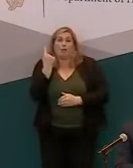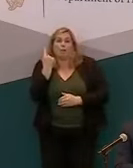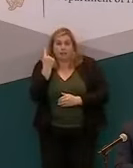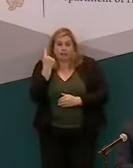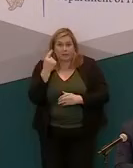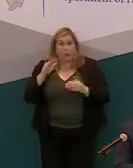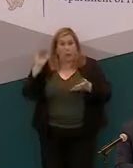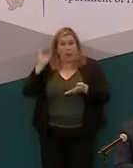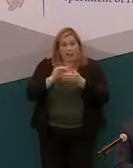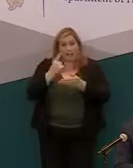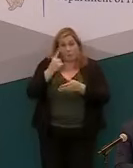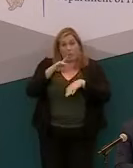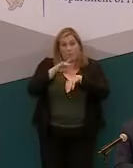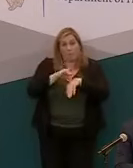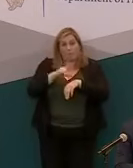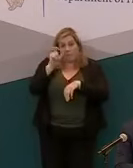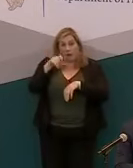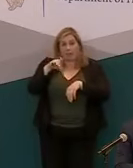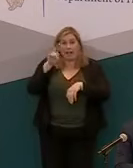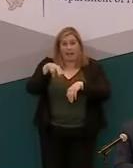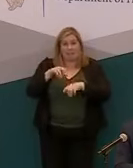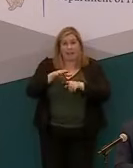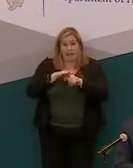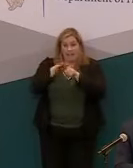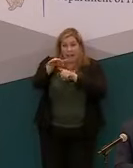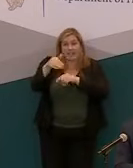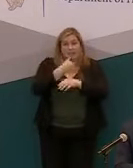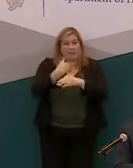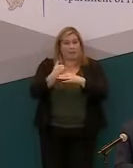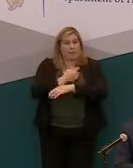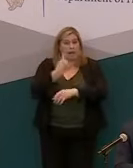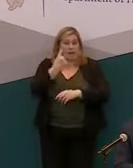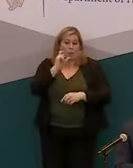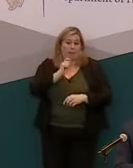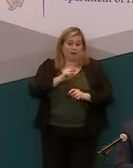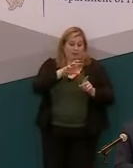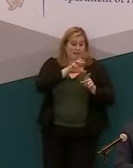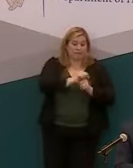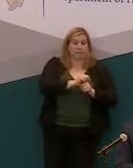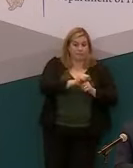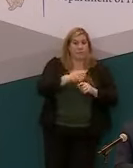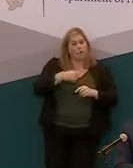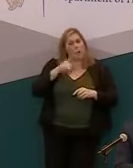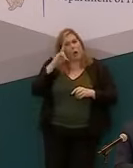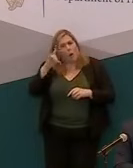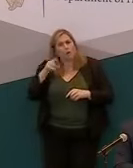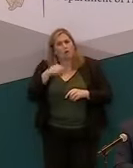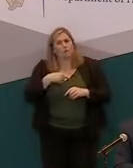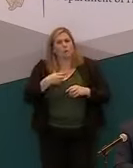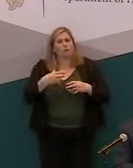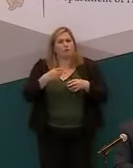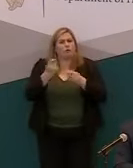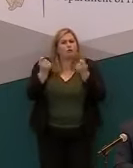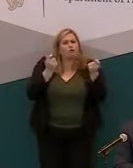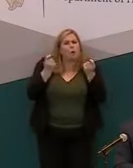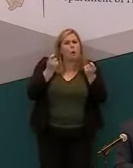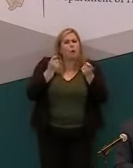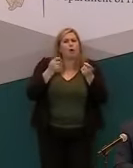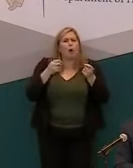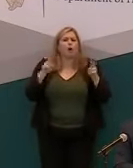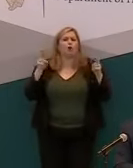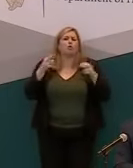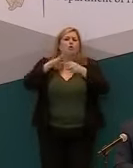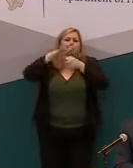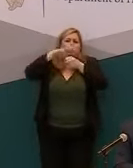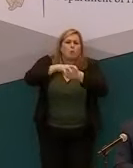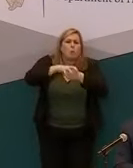2 messages there, an optimistic or hopeful message that we have controlled or suppressed disease, but an equally important message